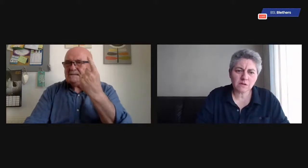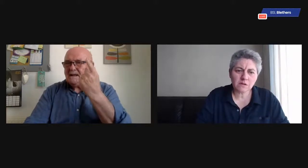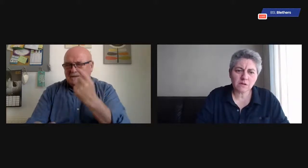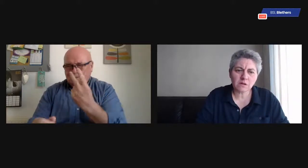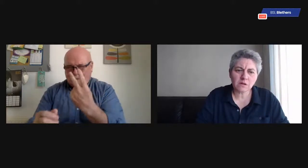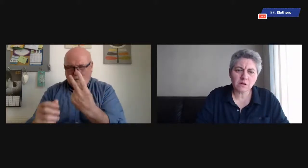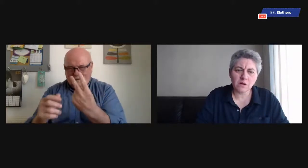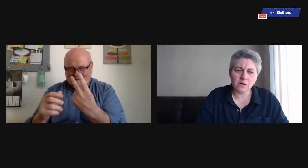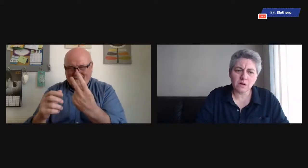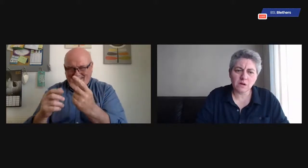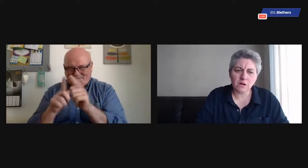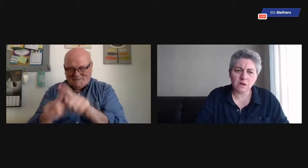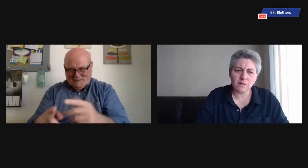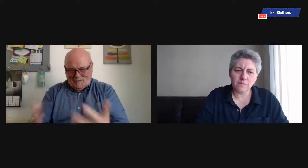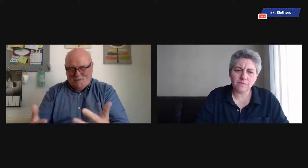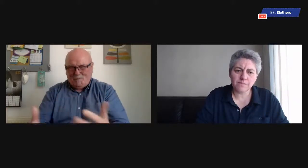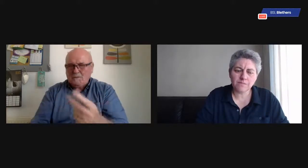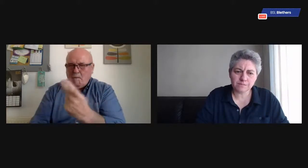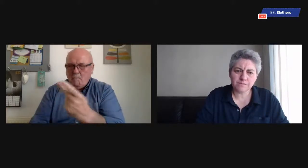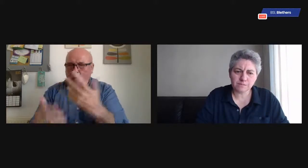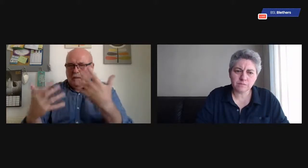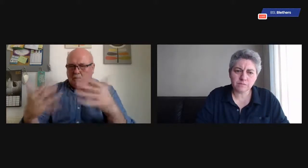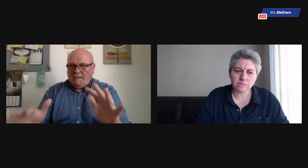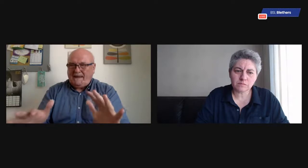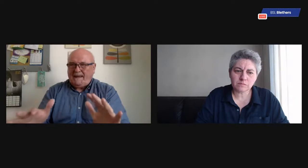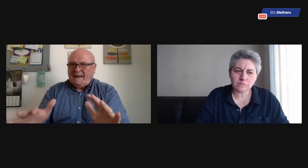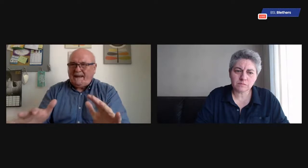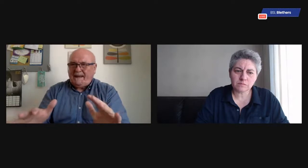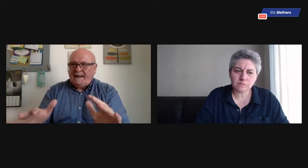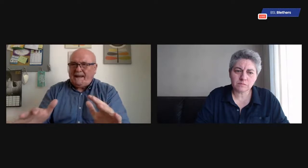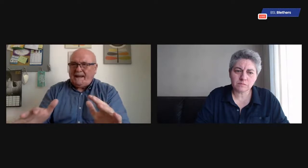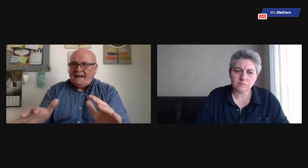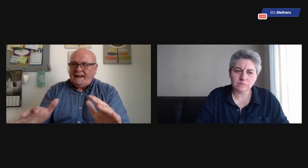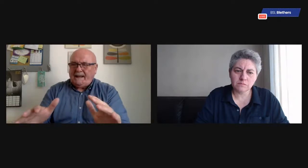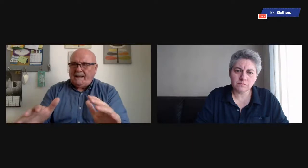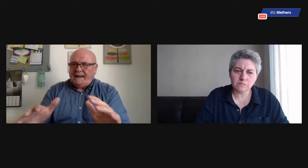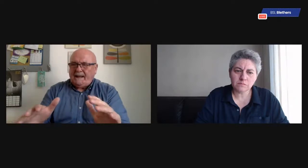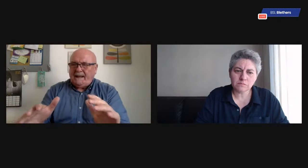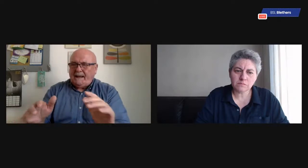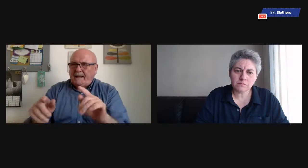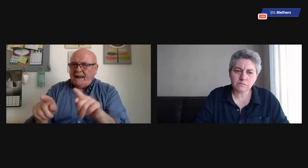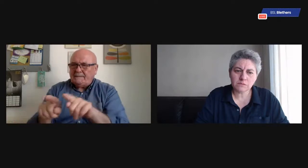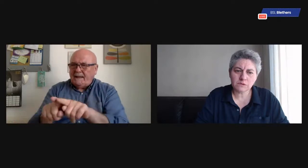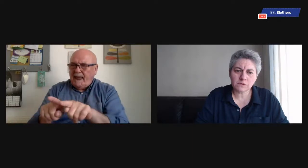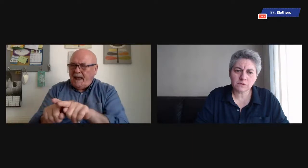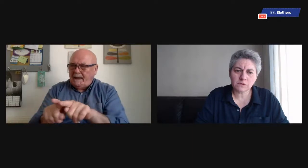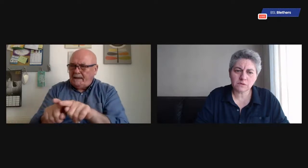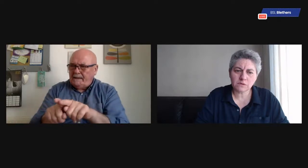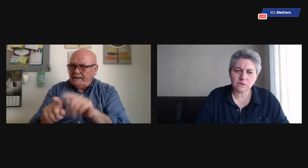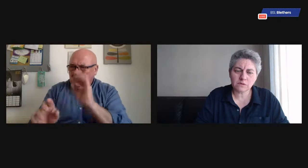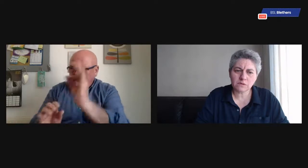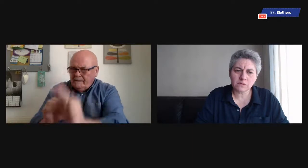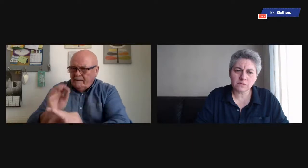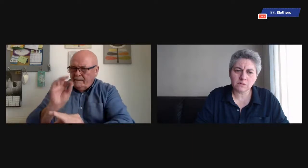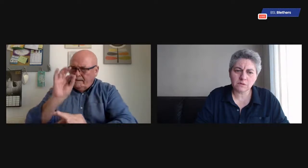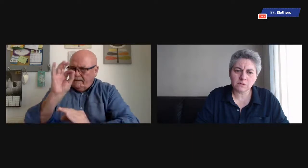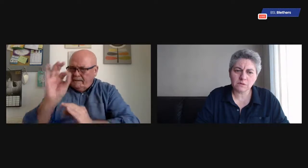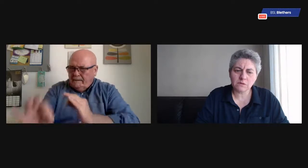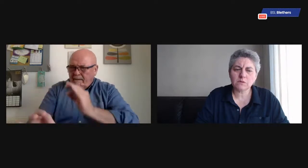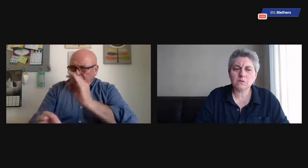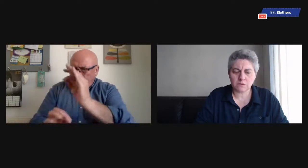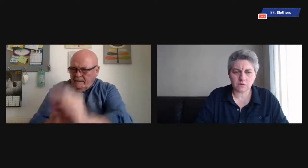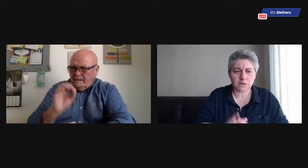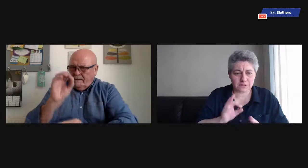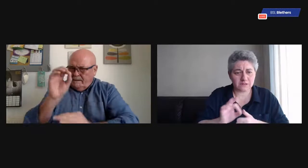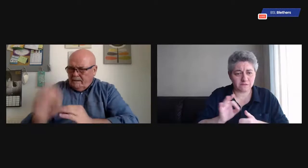call. I think my understanding at the moment, the system is